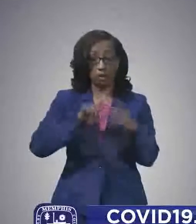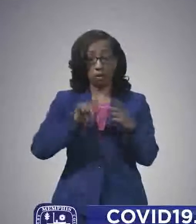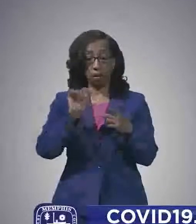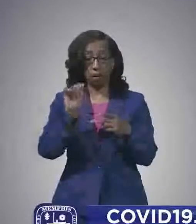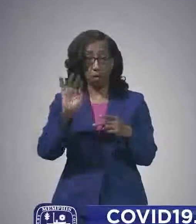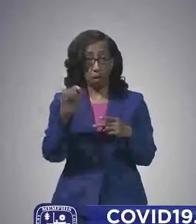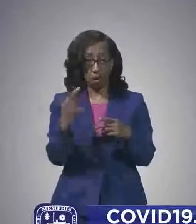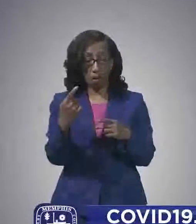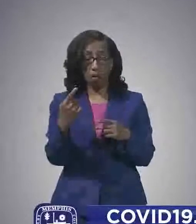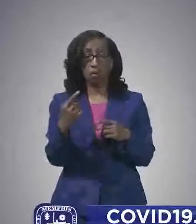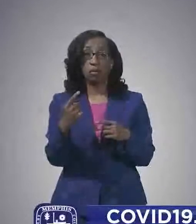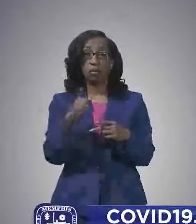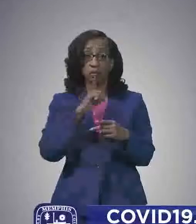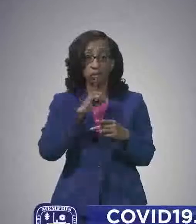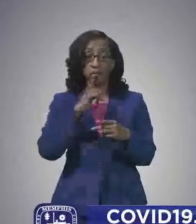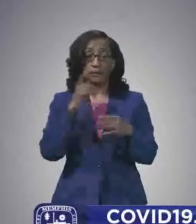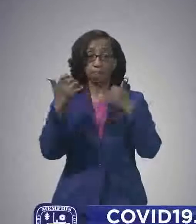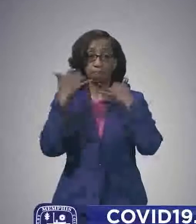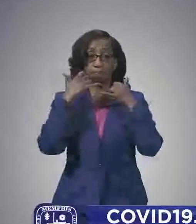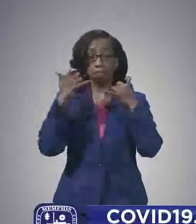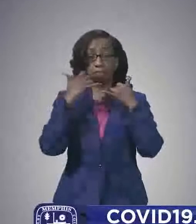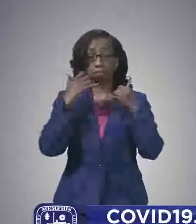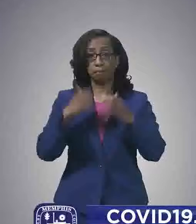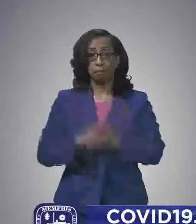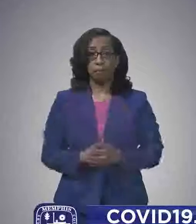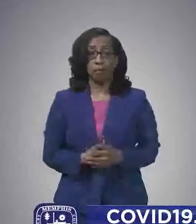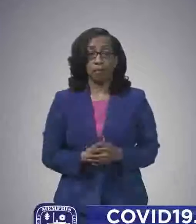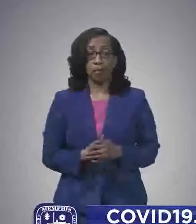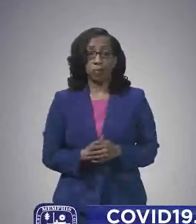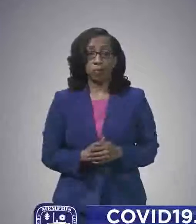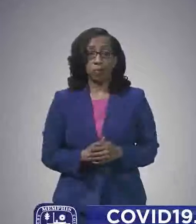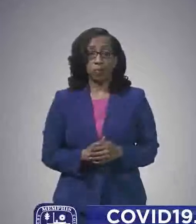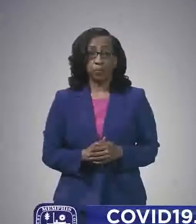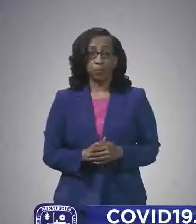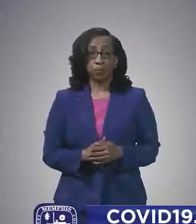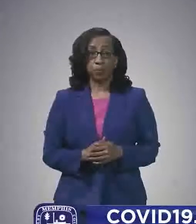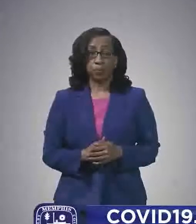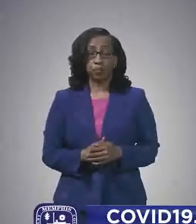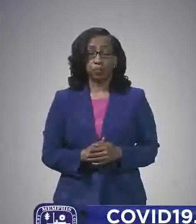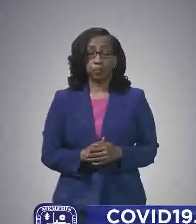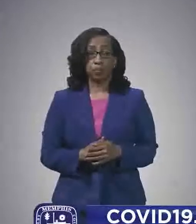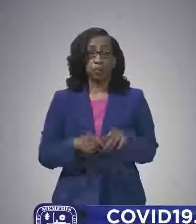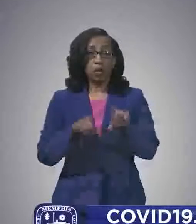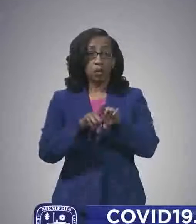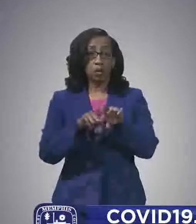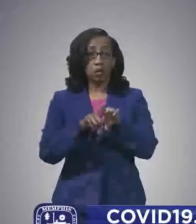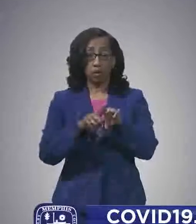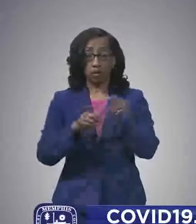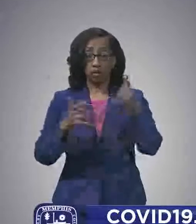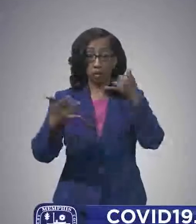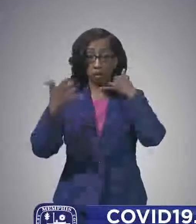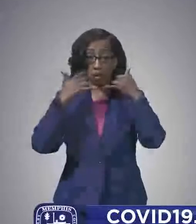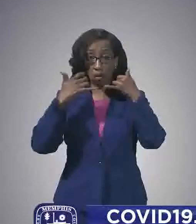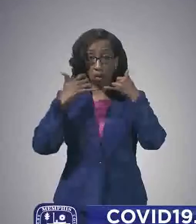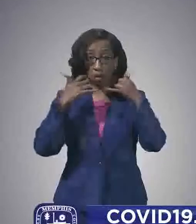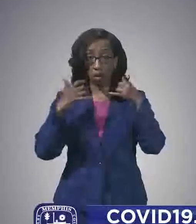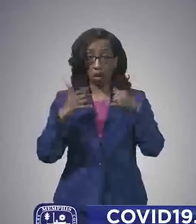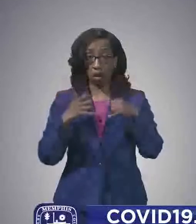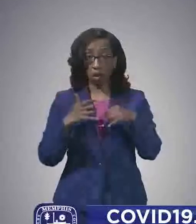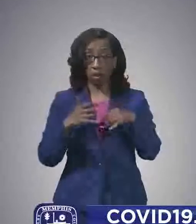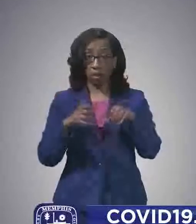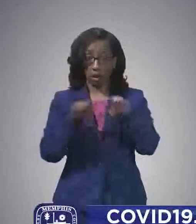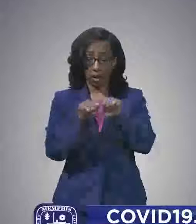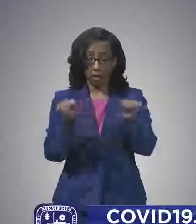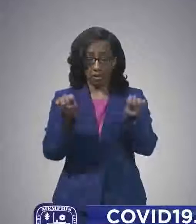that is definitely related to our increasing call volume. And as you know, the more calls we make, our system was built